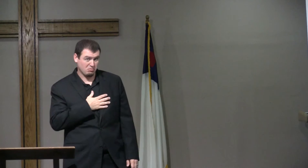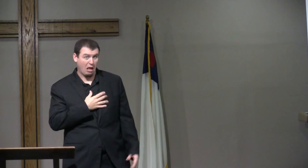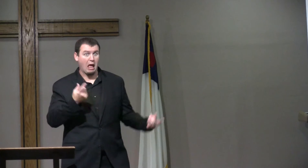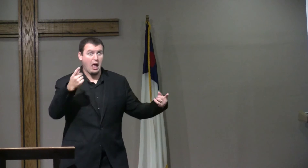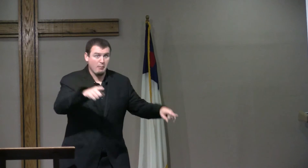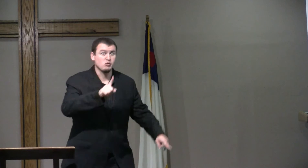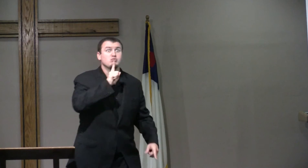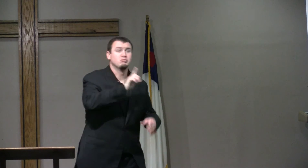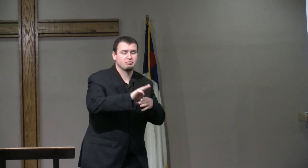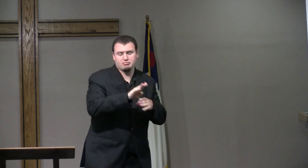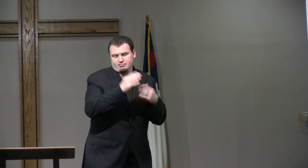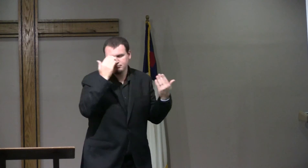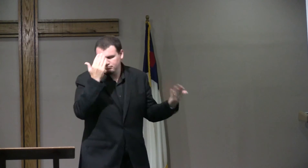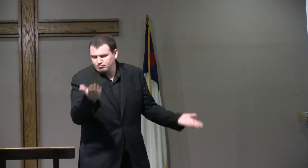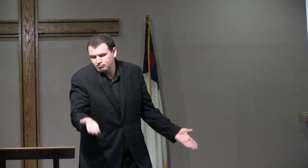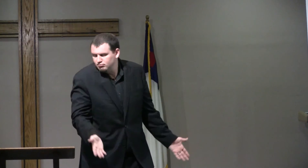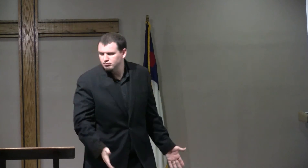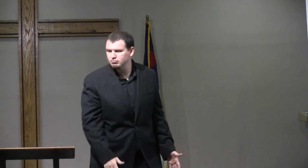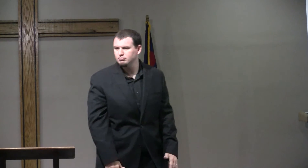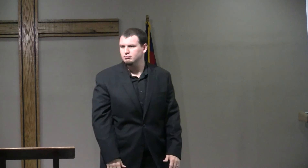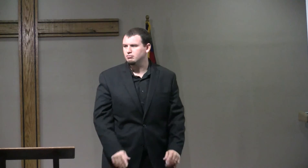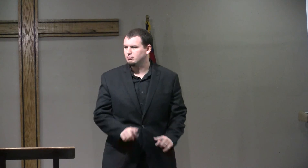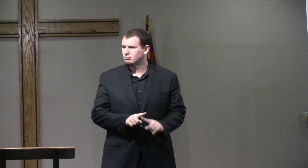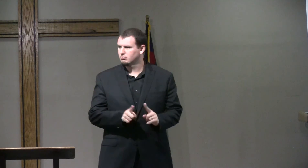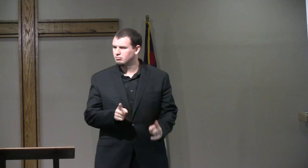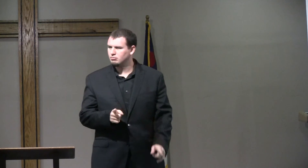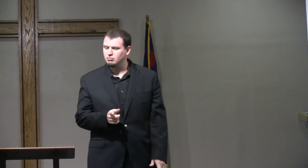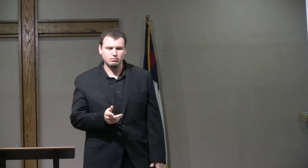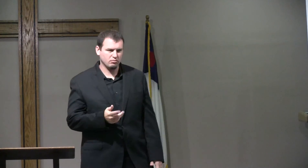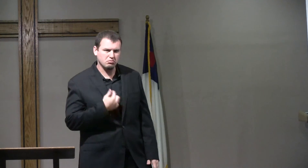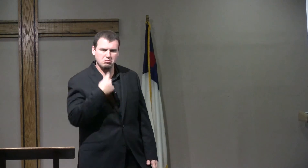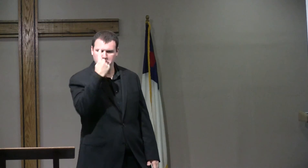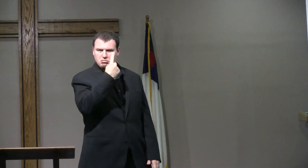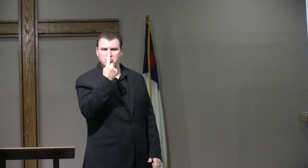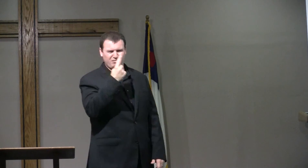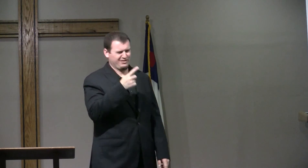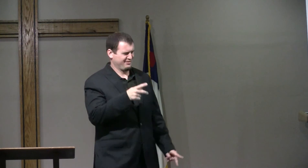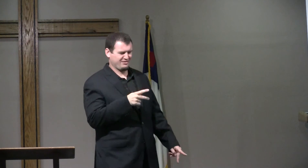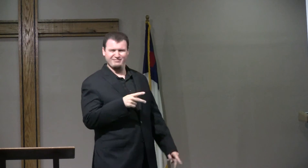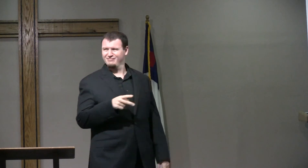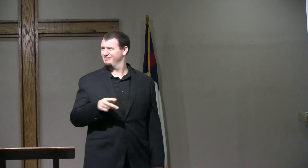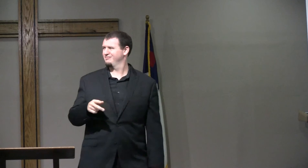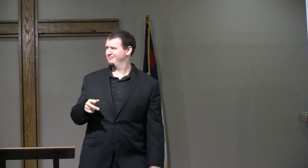I wonder. I don't know if that really happened, but I think about that.